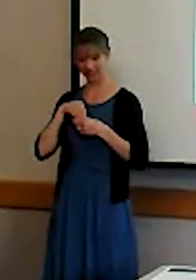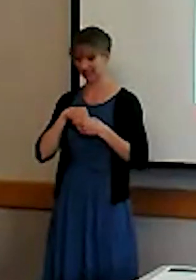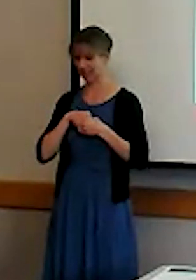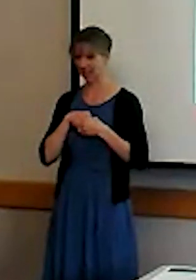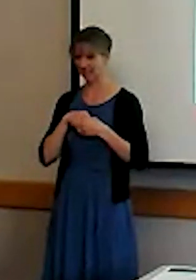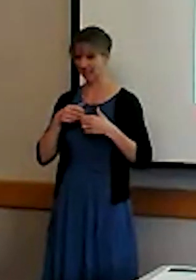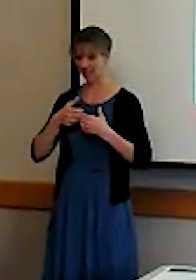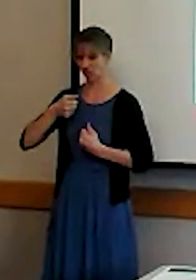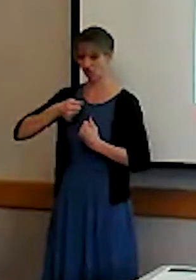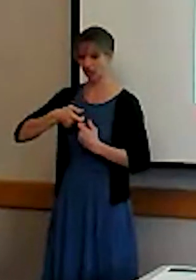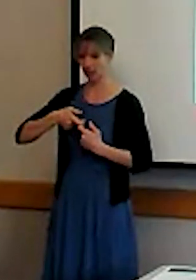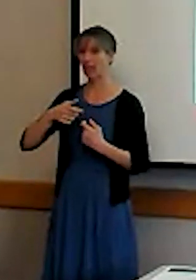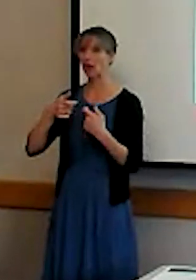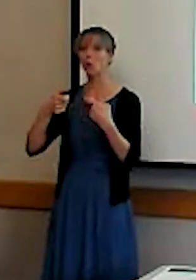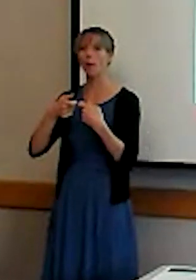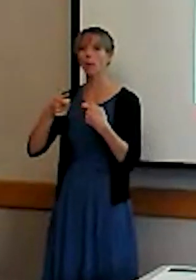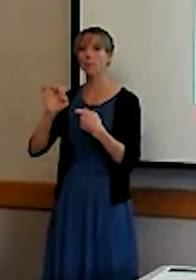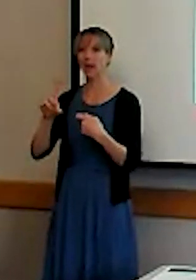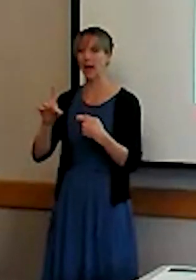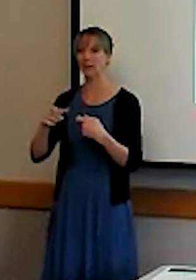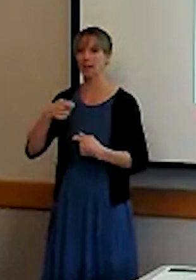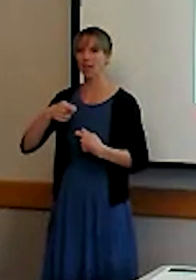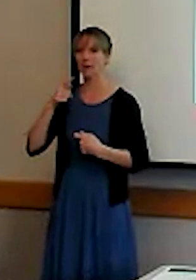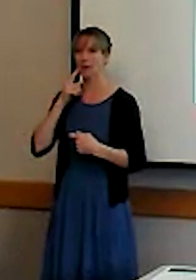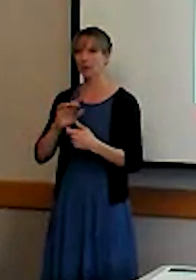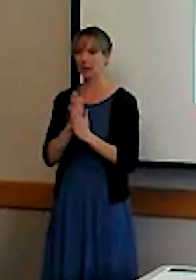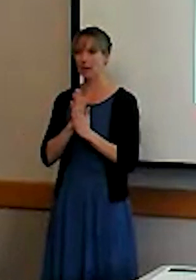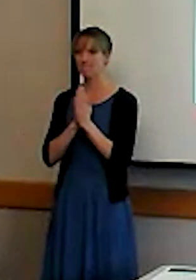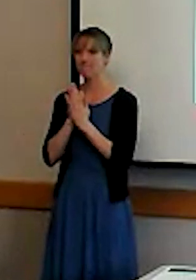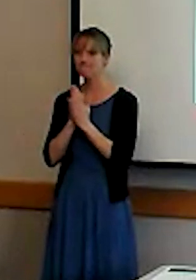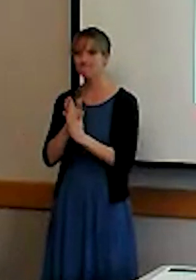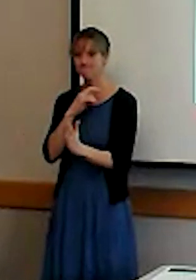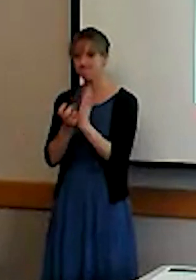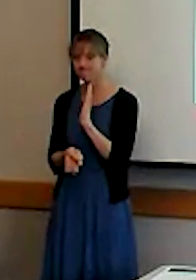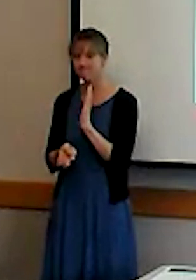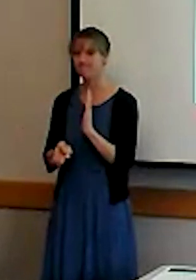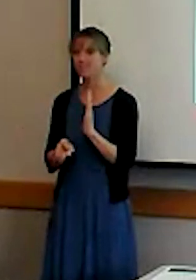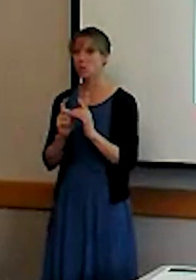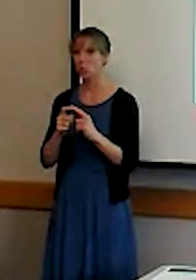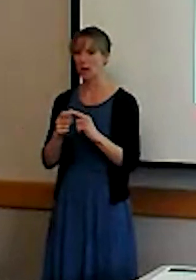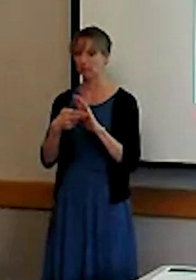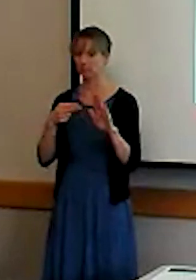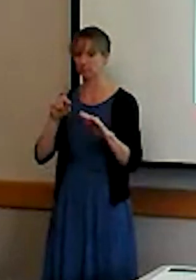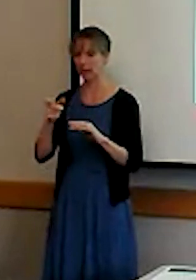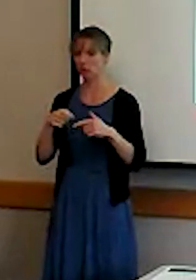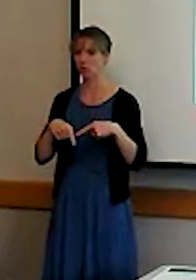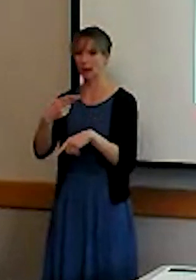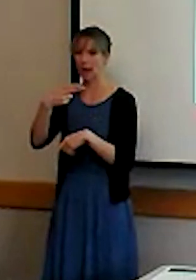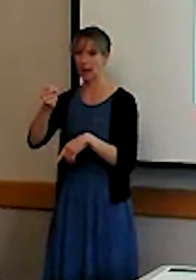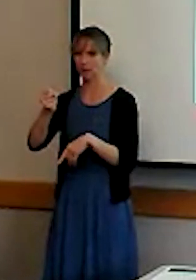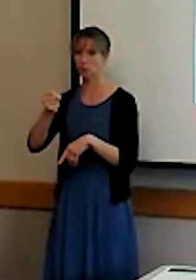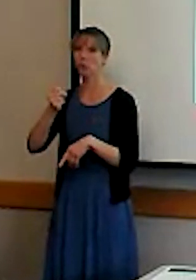of stretched out rubber bands. So I became really passionate when I was diagnosed in high